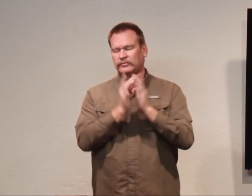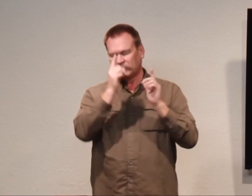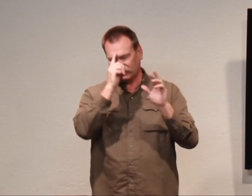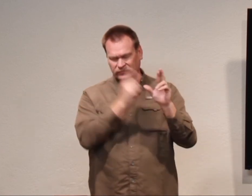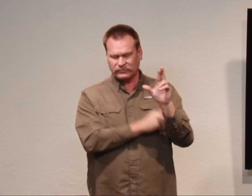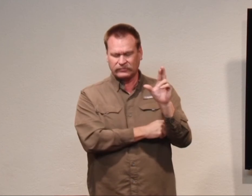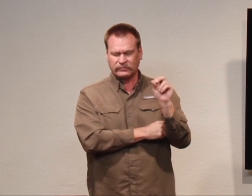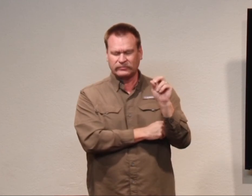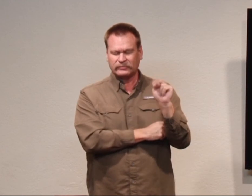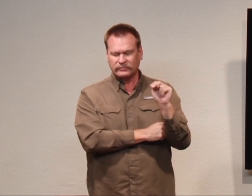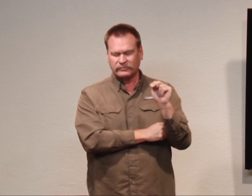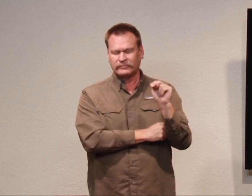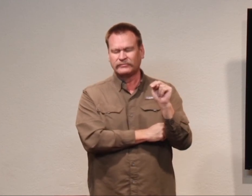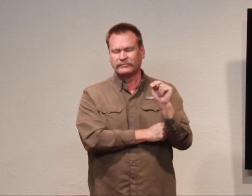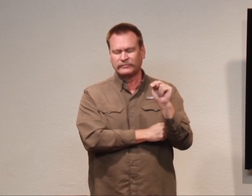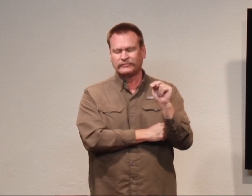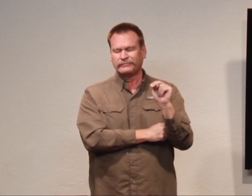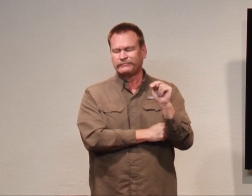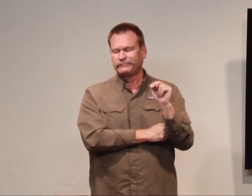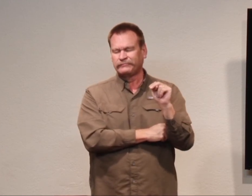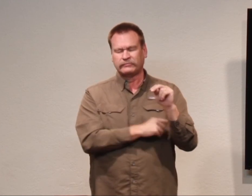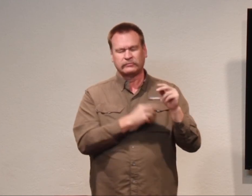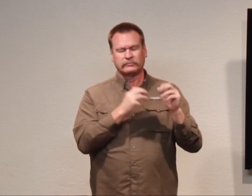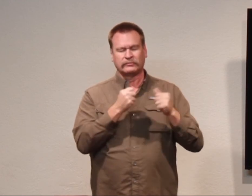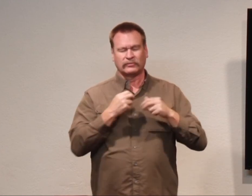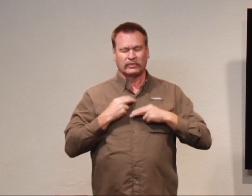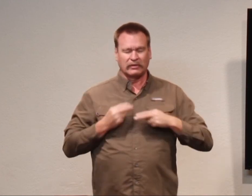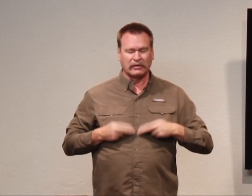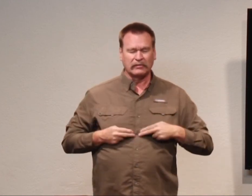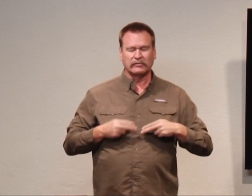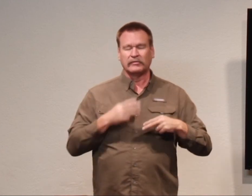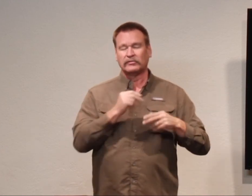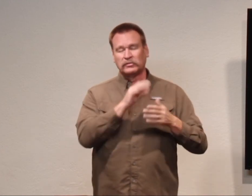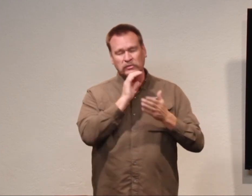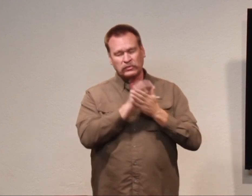Strengthen him also, and be with his wife, Phyllis.